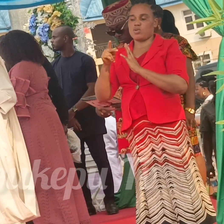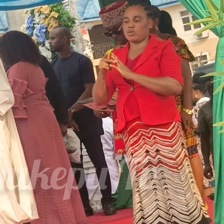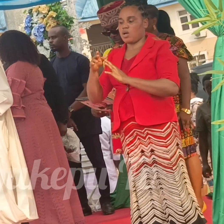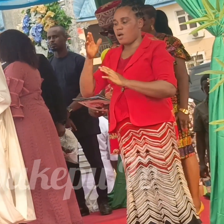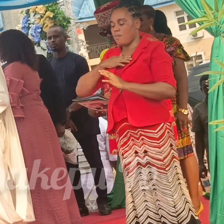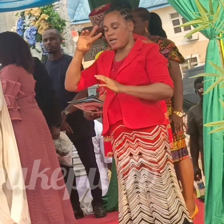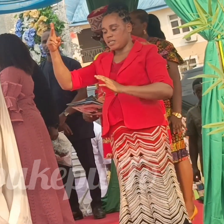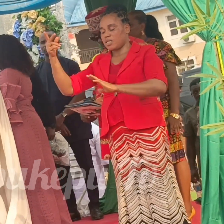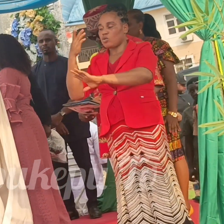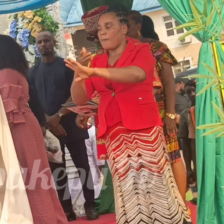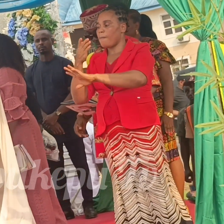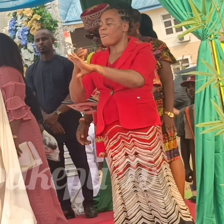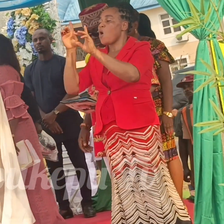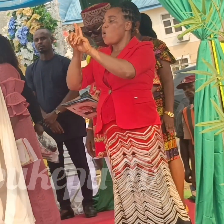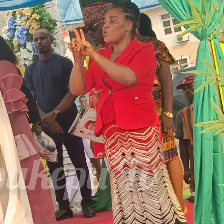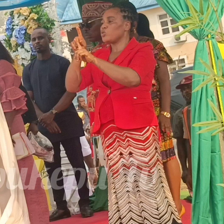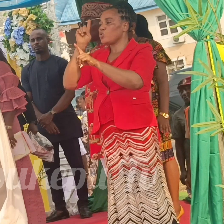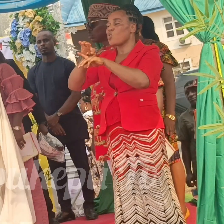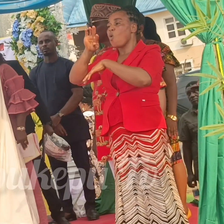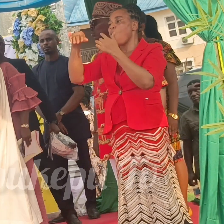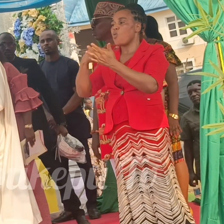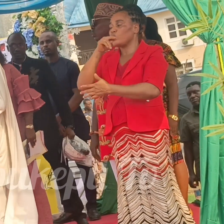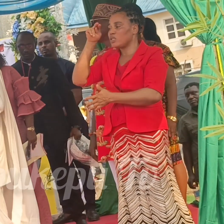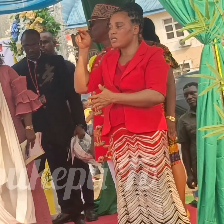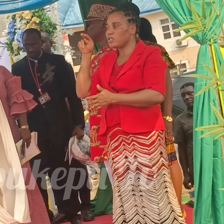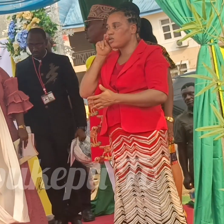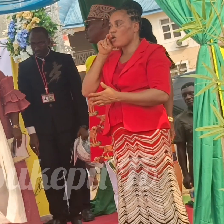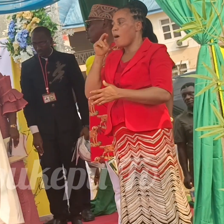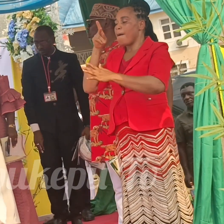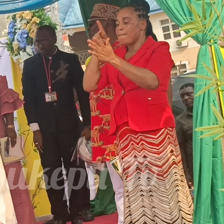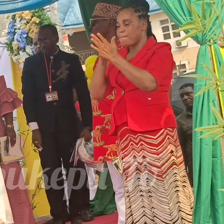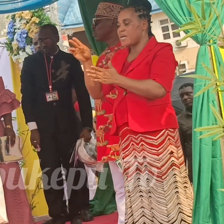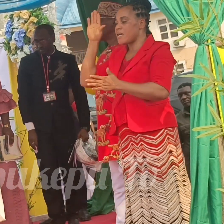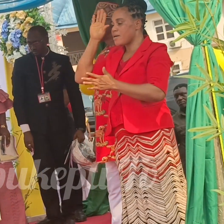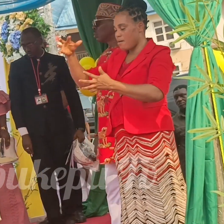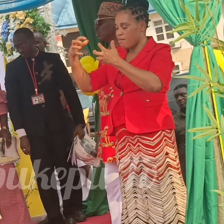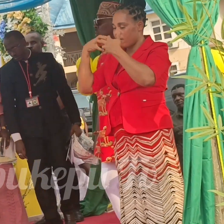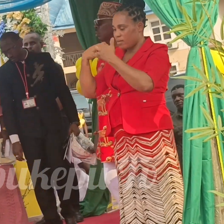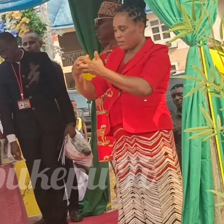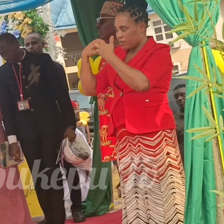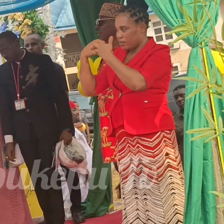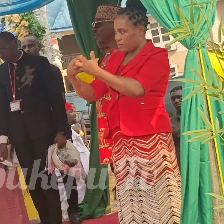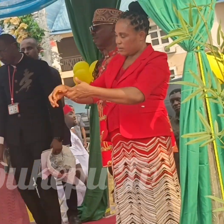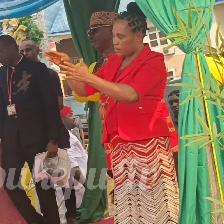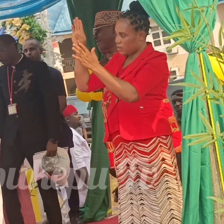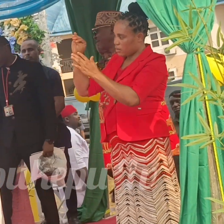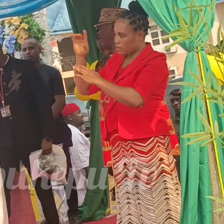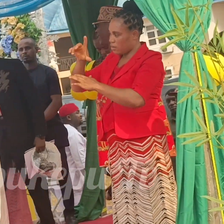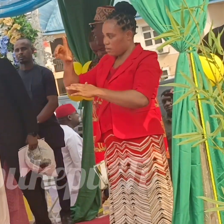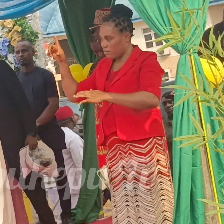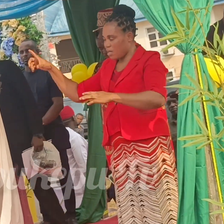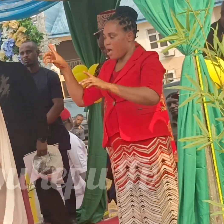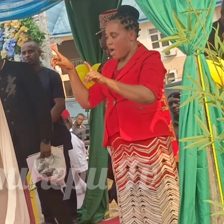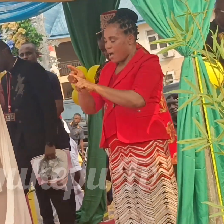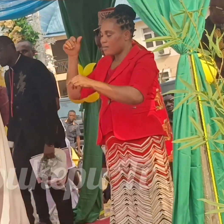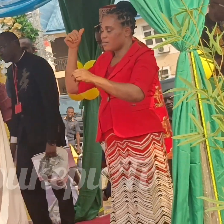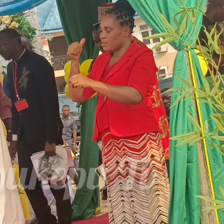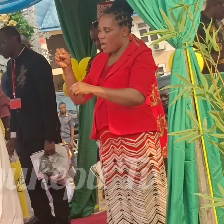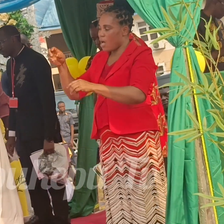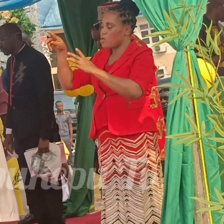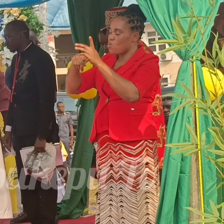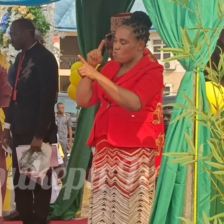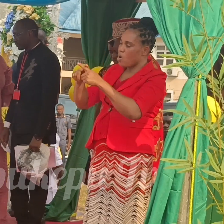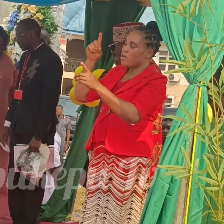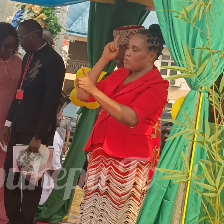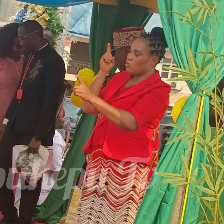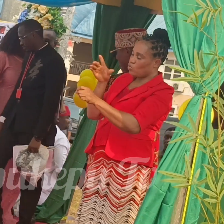second appeal is also to all Nigerians: pay your electricity bill as an when due.